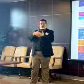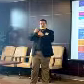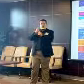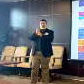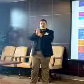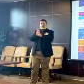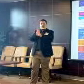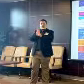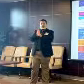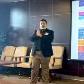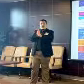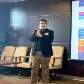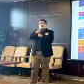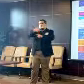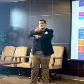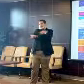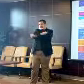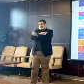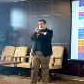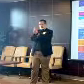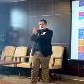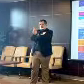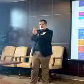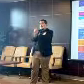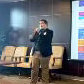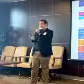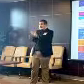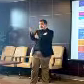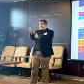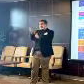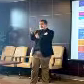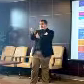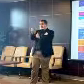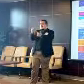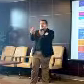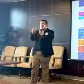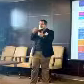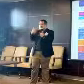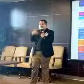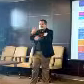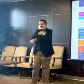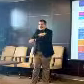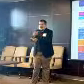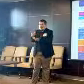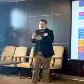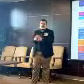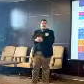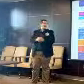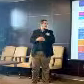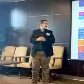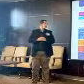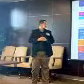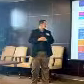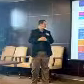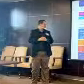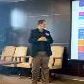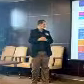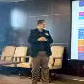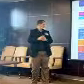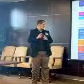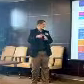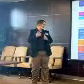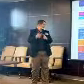been vaccinated. So most of these are unvaccinated people. And then another, I